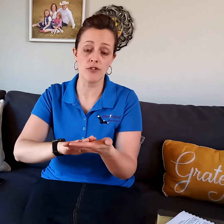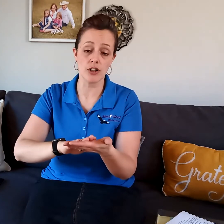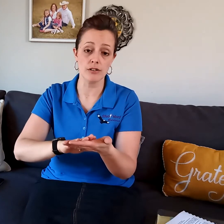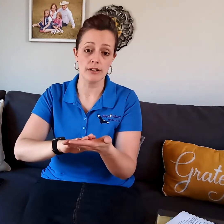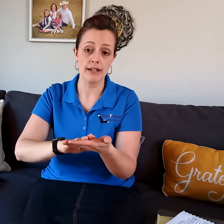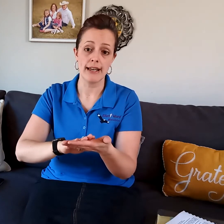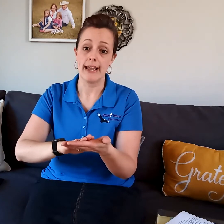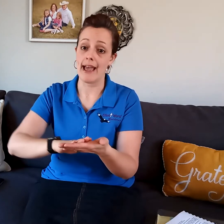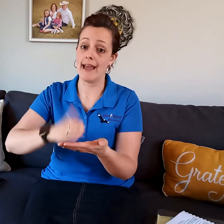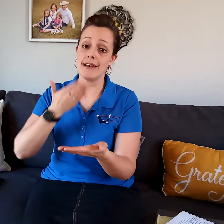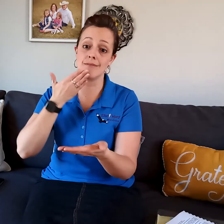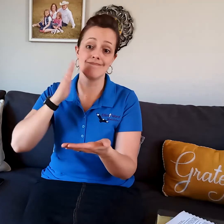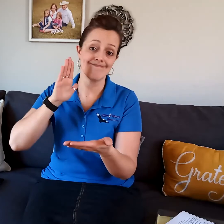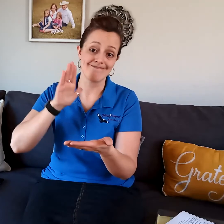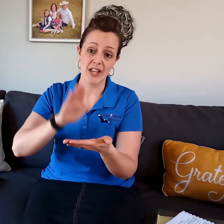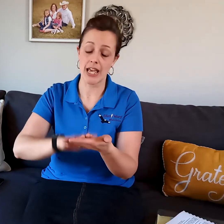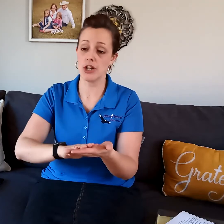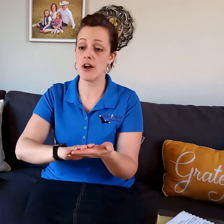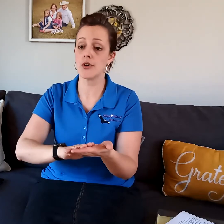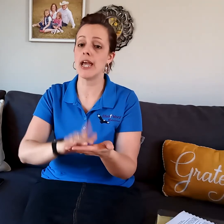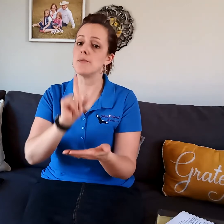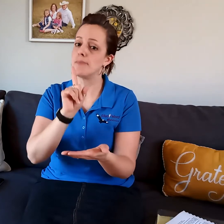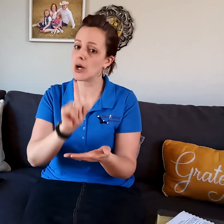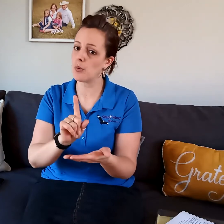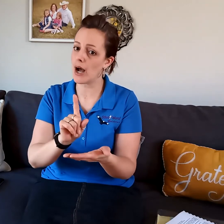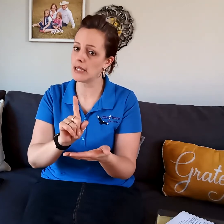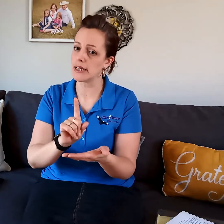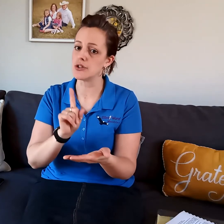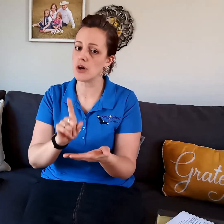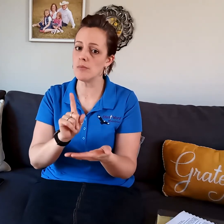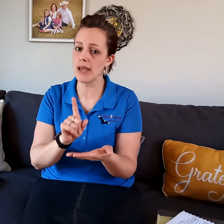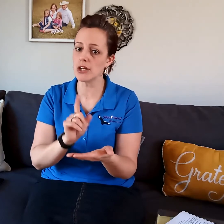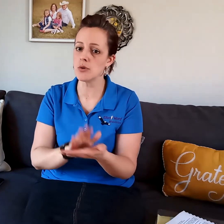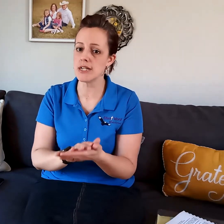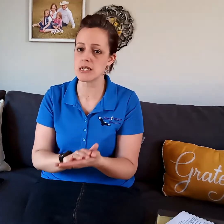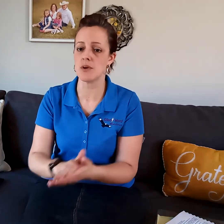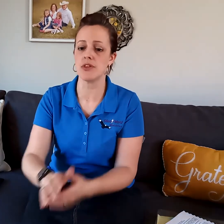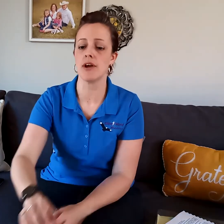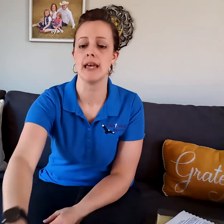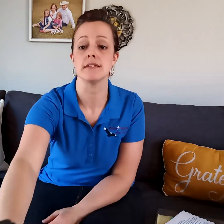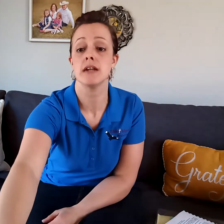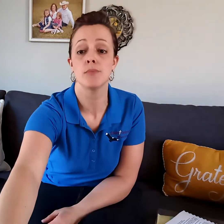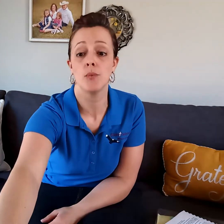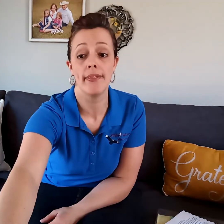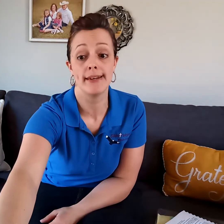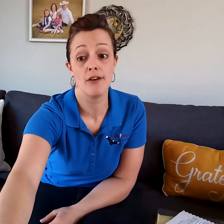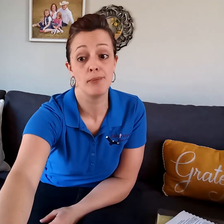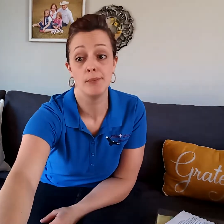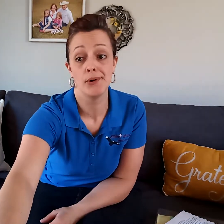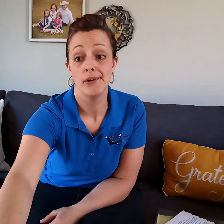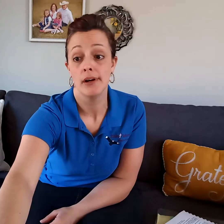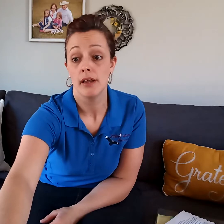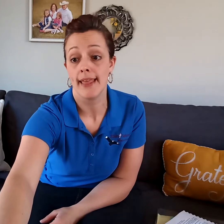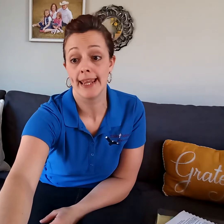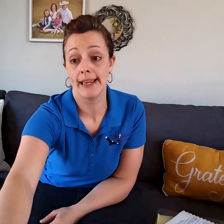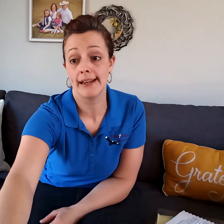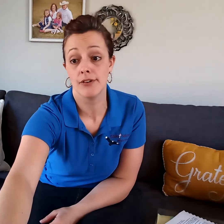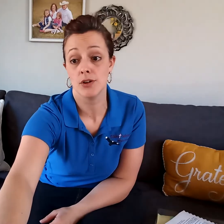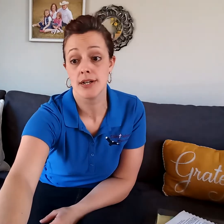over and hit your other hand, but quietly. Don't make noises with your hands. Number one, the deaf people, they can't hear the noises